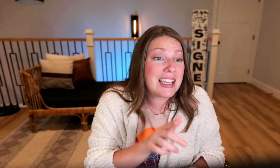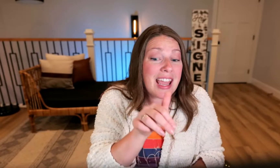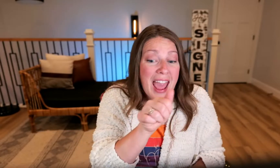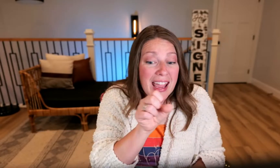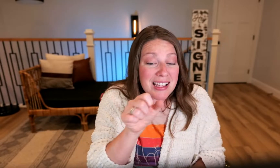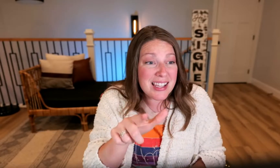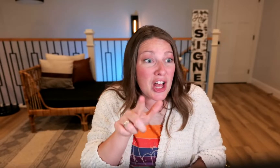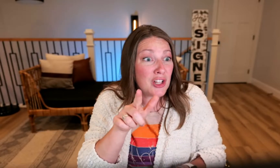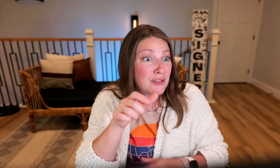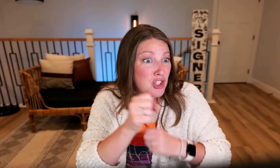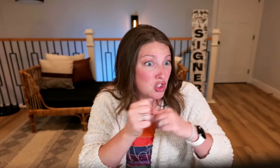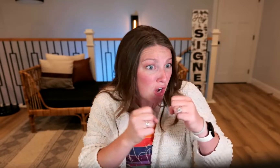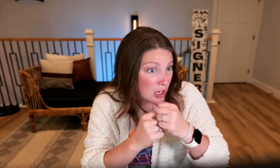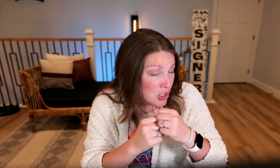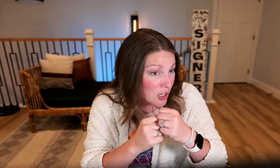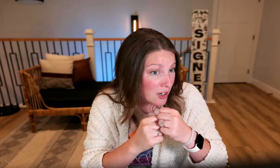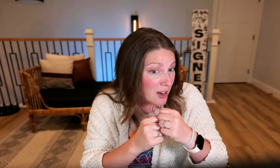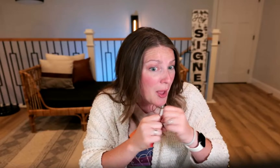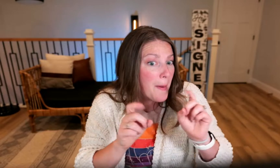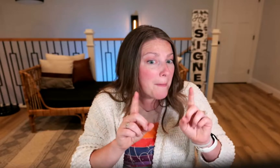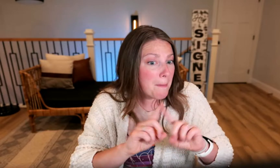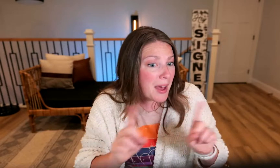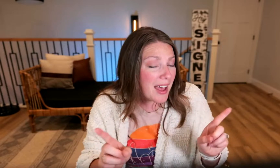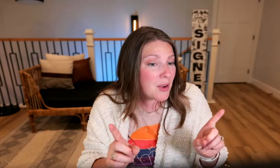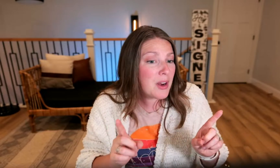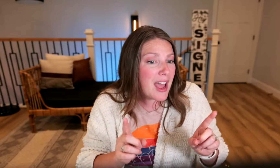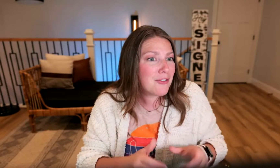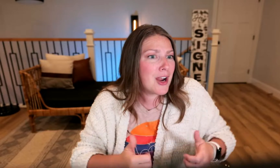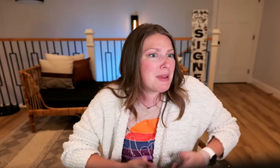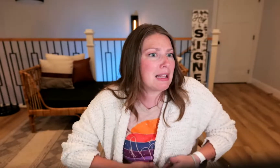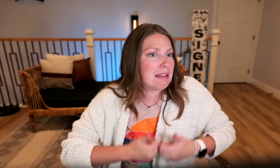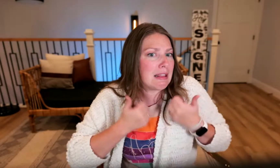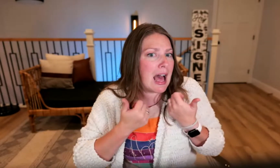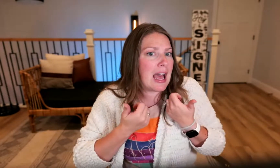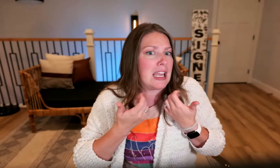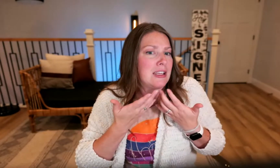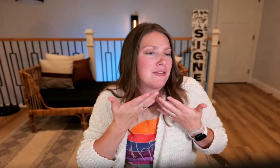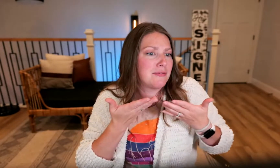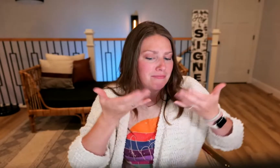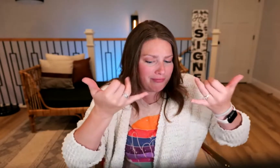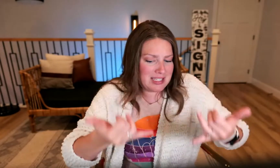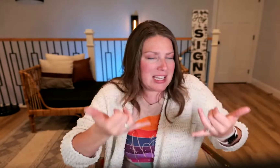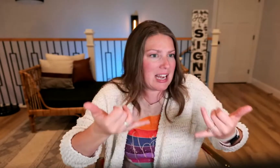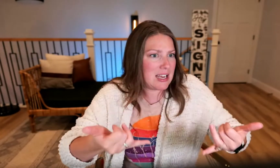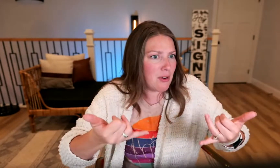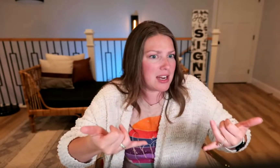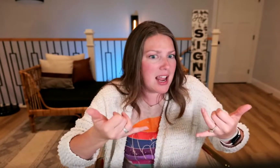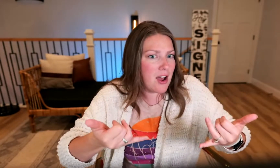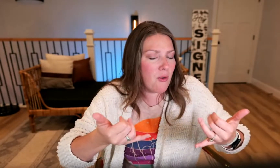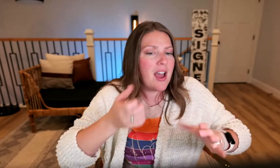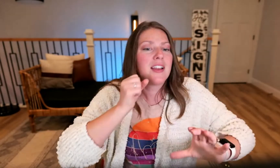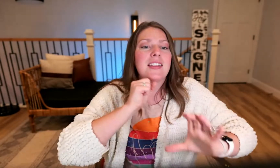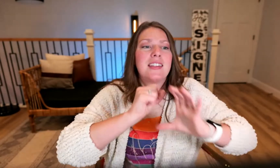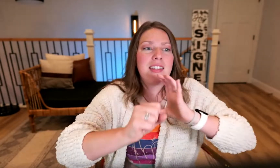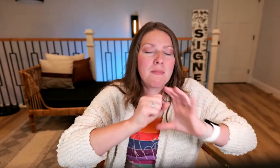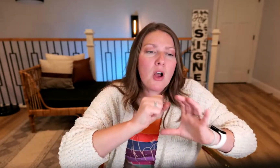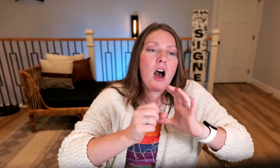really ASL structure. But whenever I'm in a live setting right now, SimComm